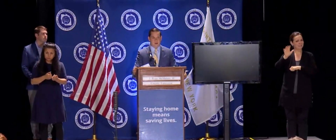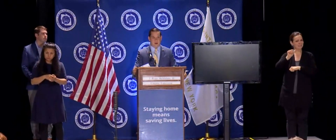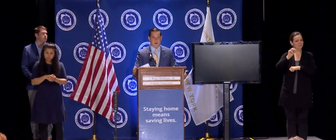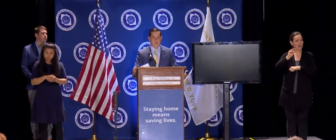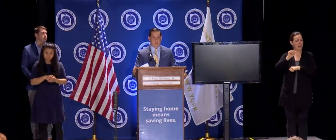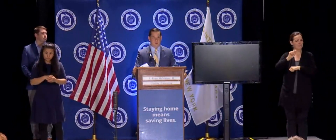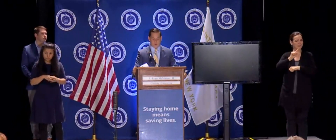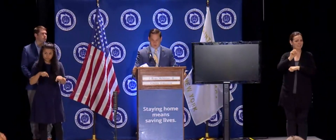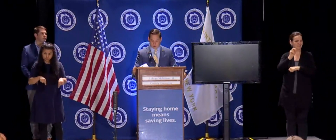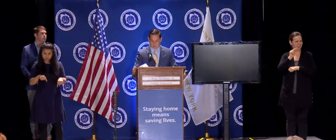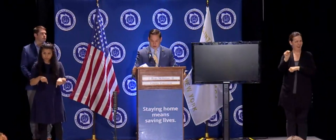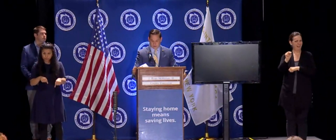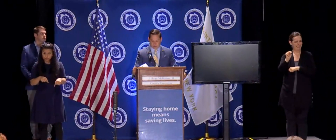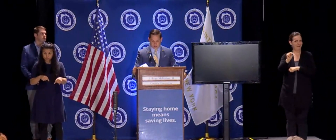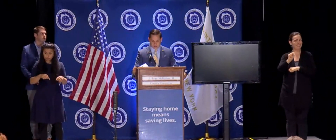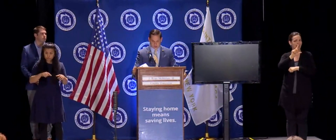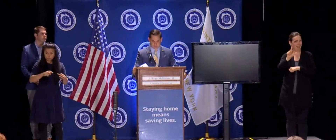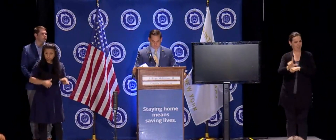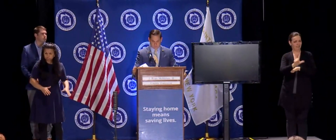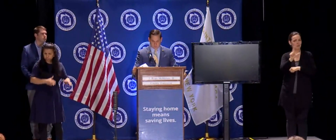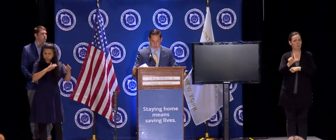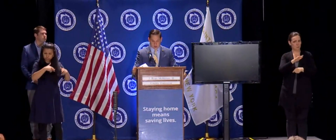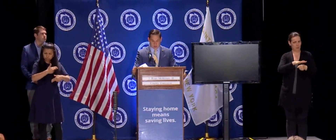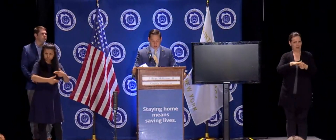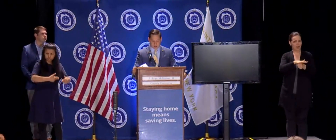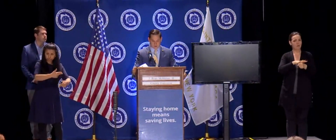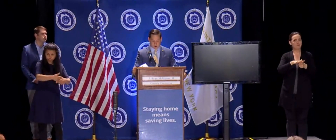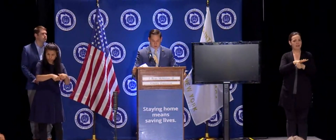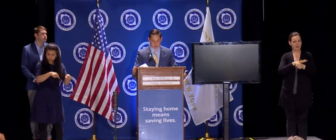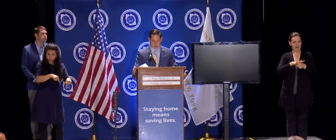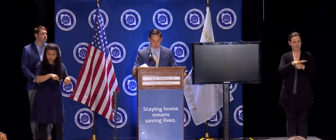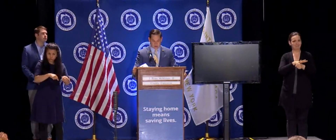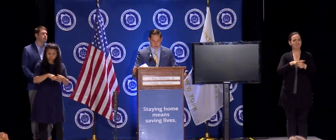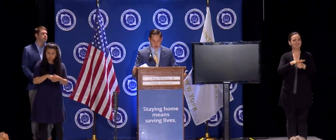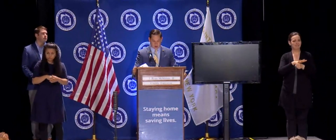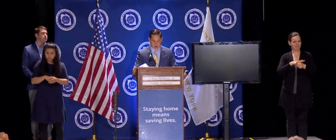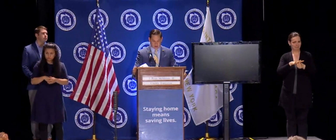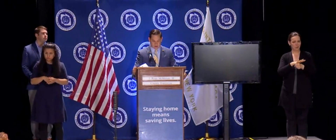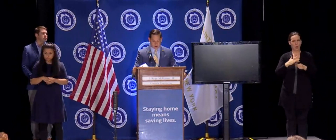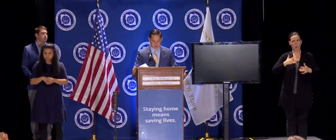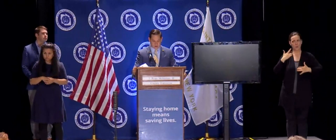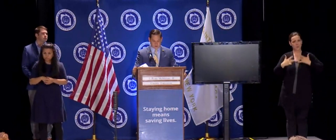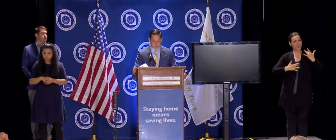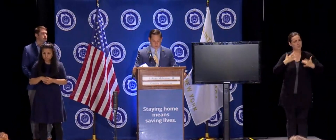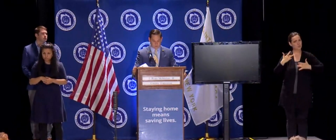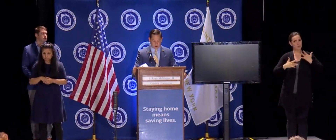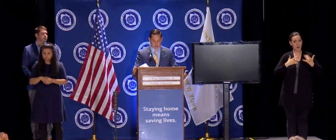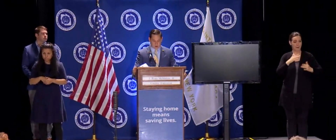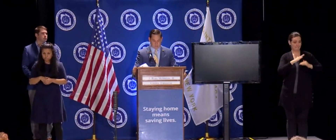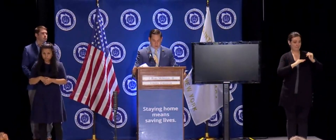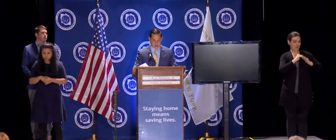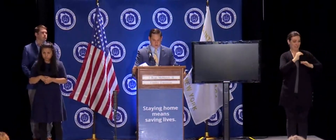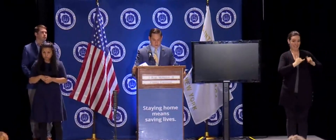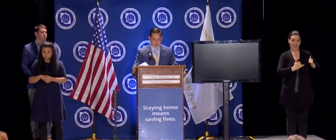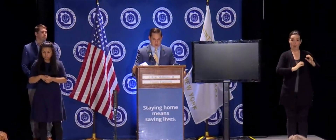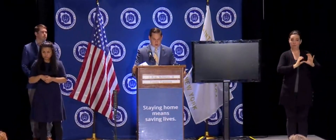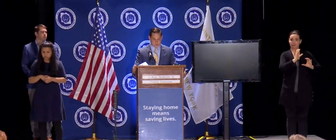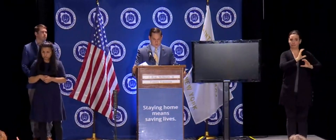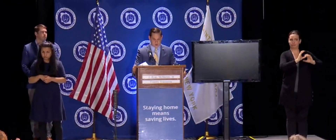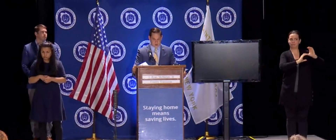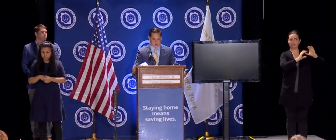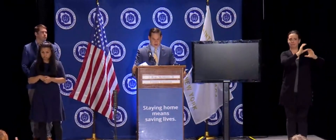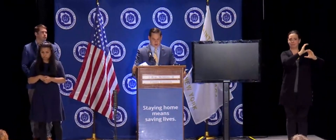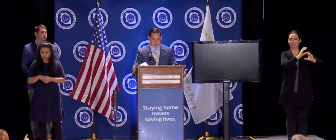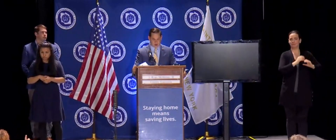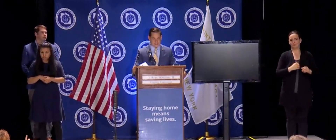again. Trammell Crow's moving on the project. And certainly, it's really our pleasure to